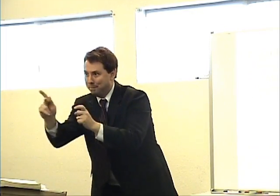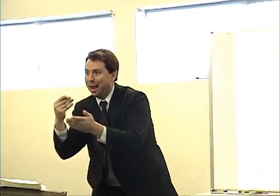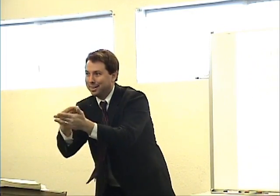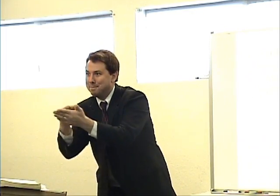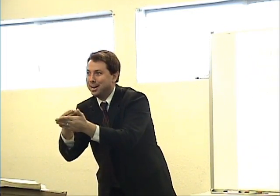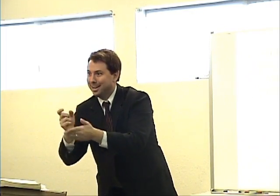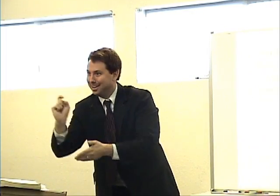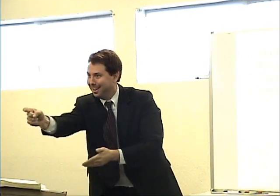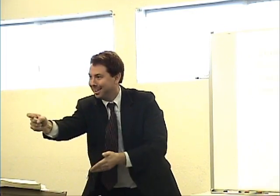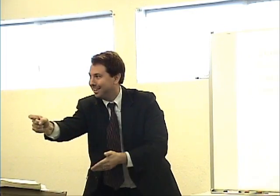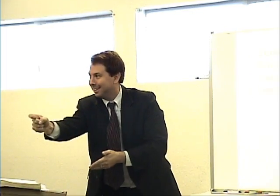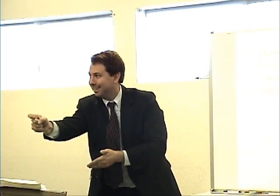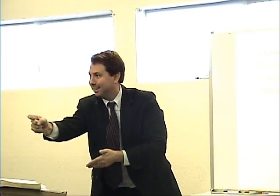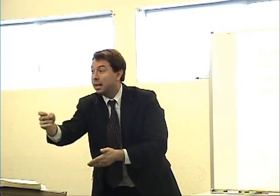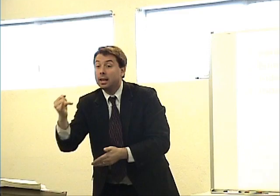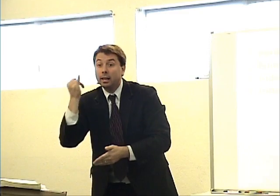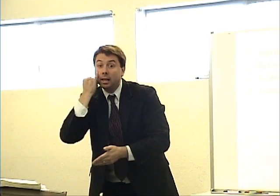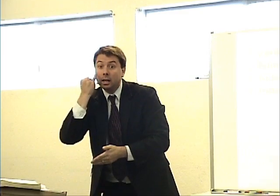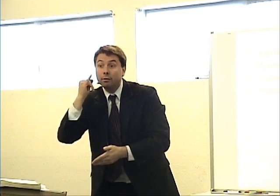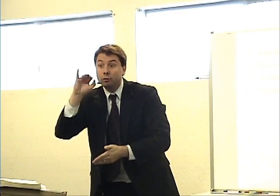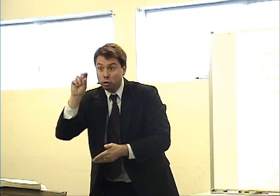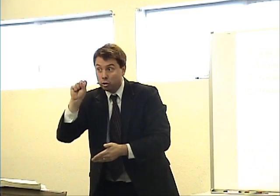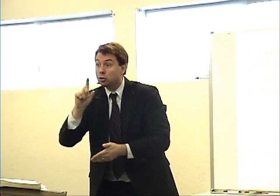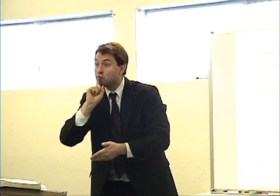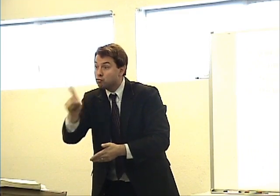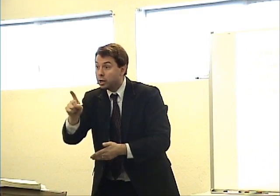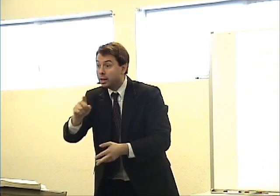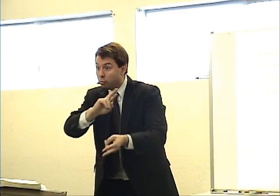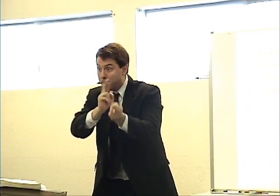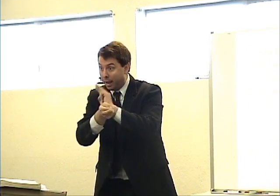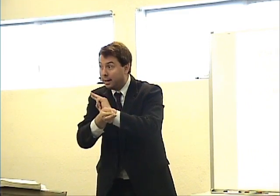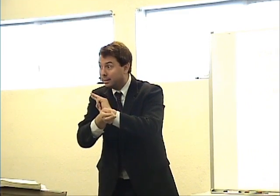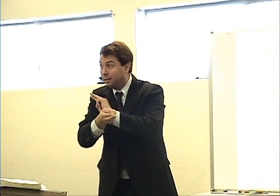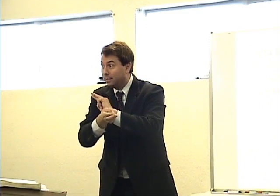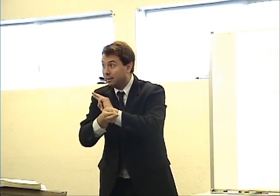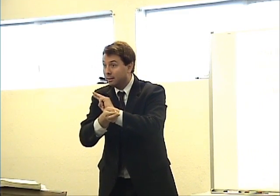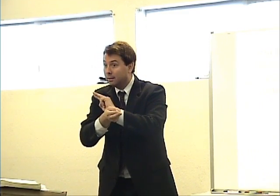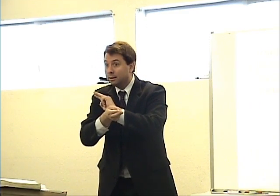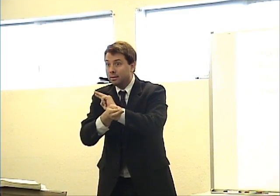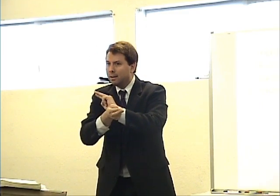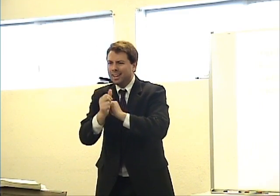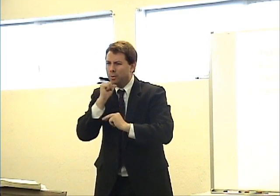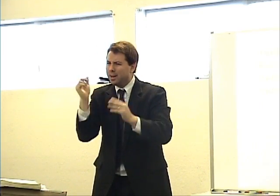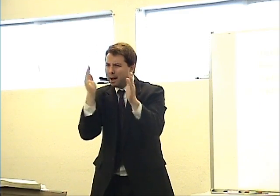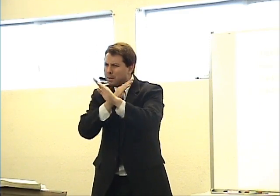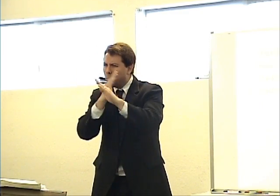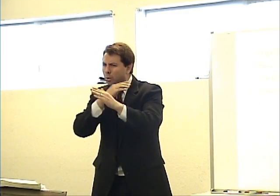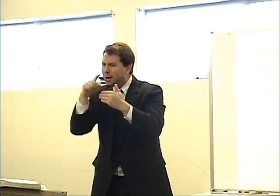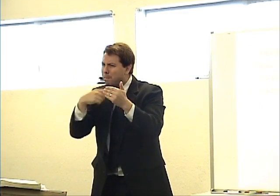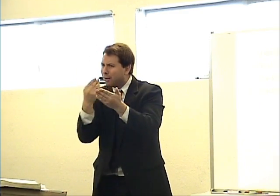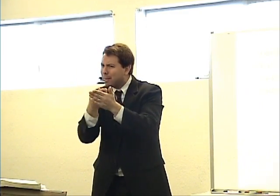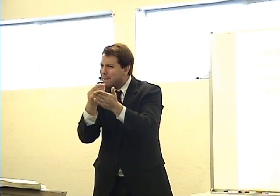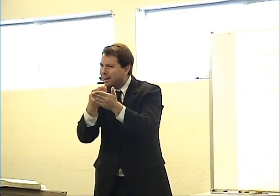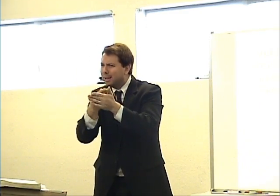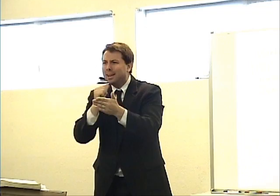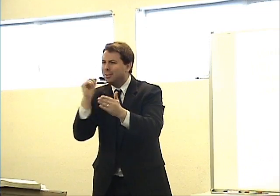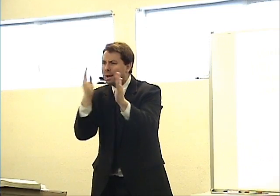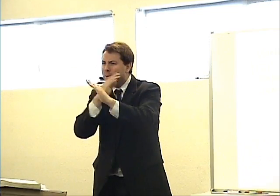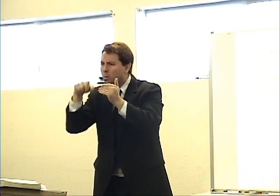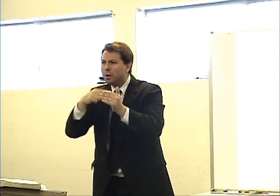back the money. If Judas really repented, he would not be worried about the money. He'd not be worried